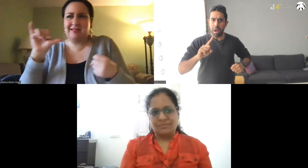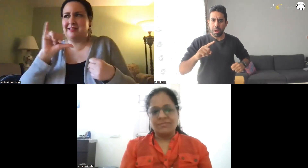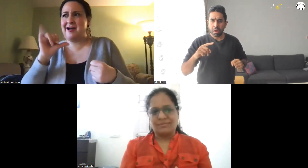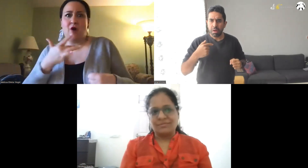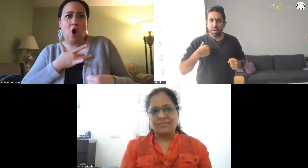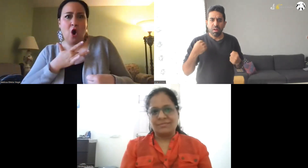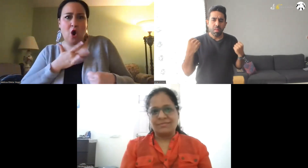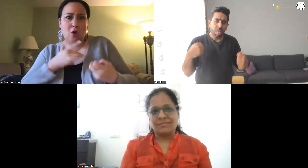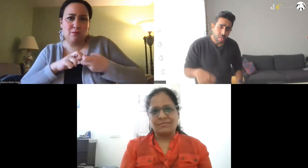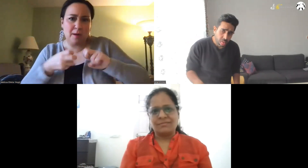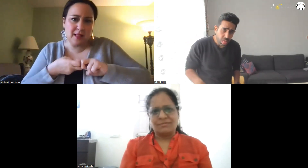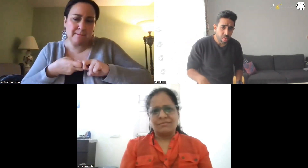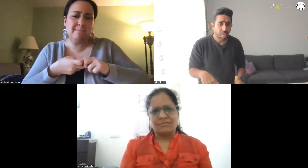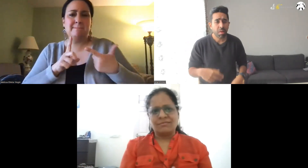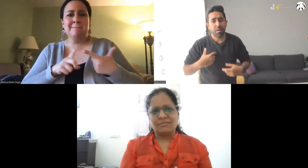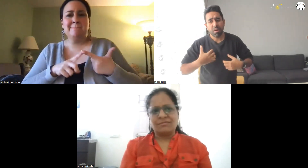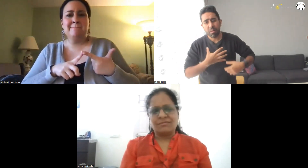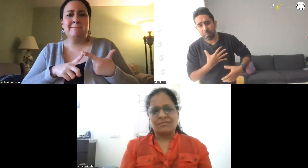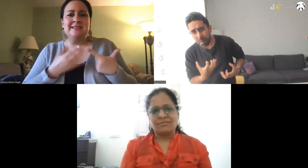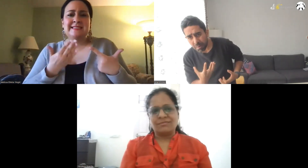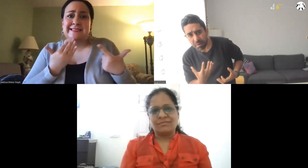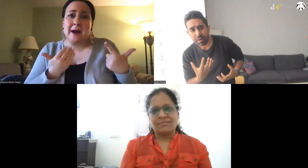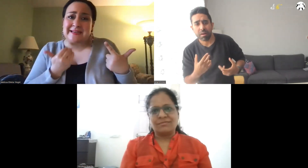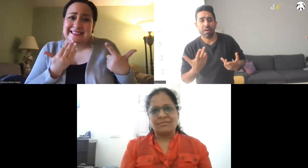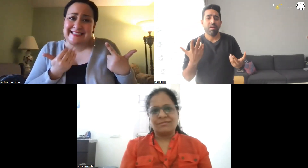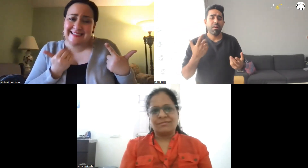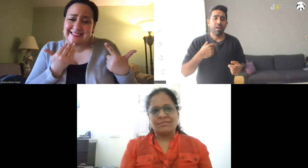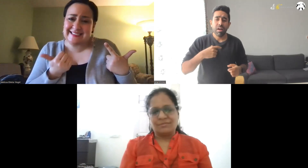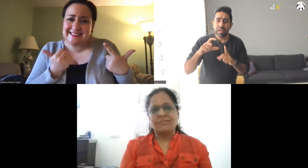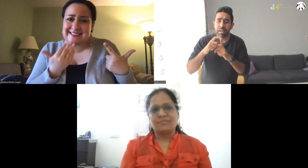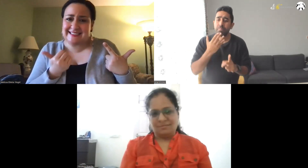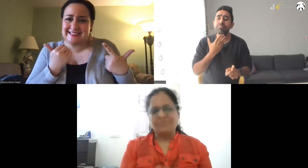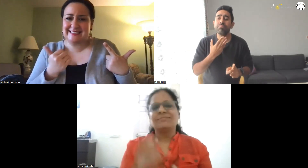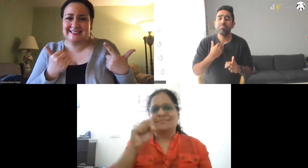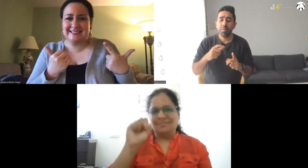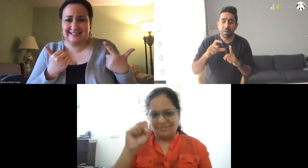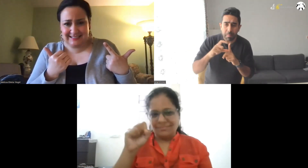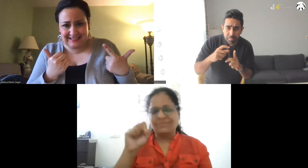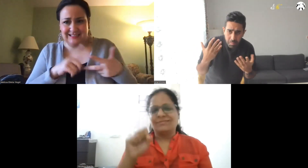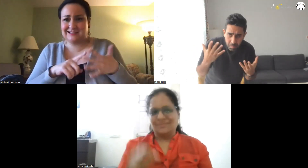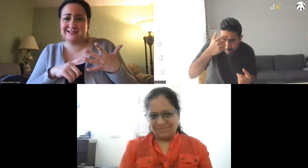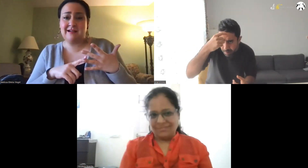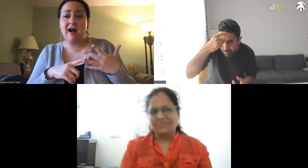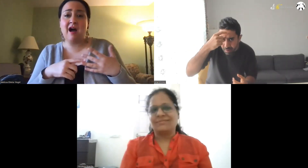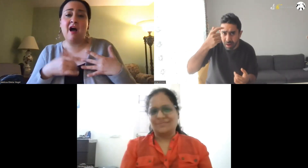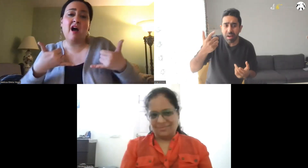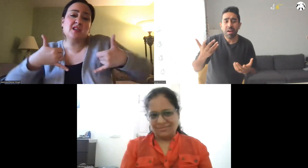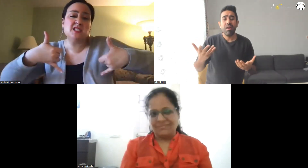good body. We should be healthy, not like a tireful person or